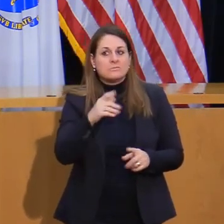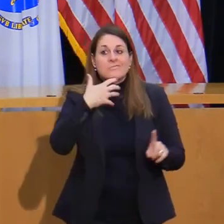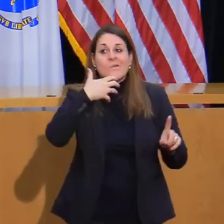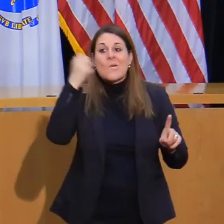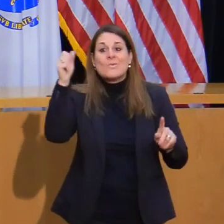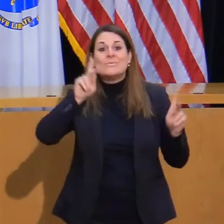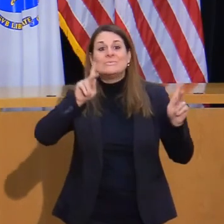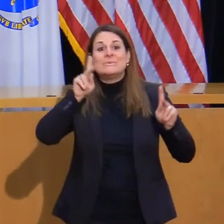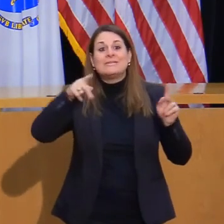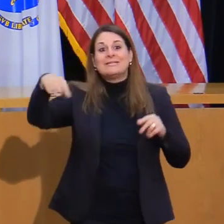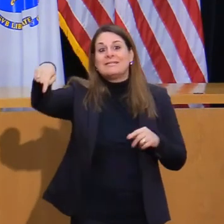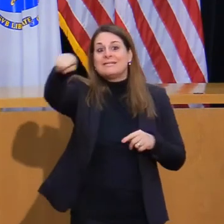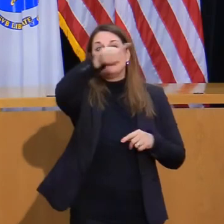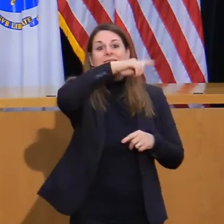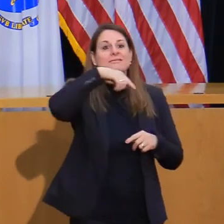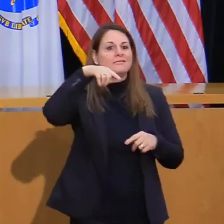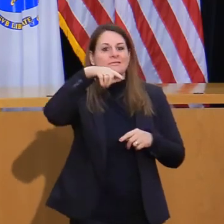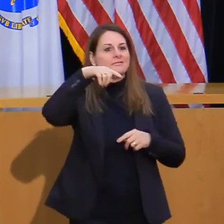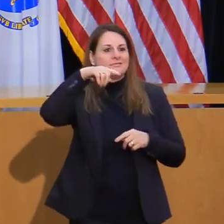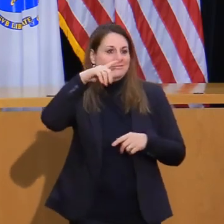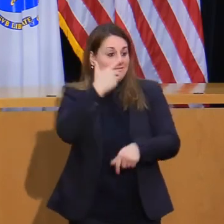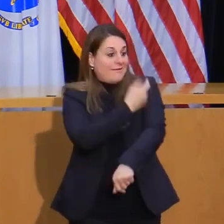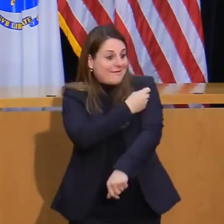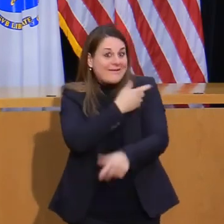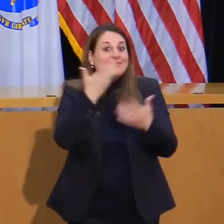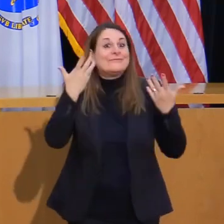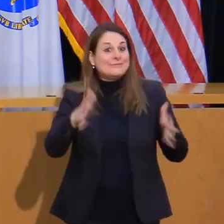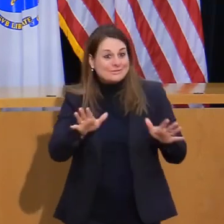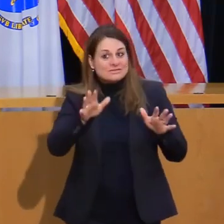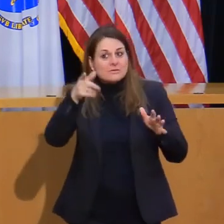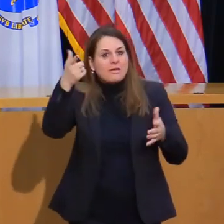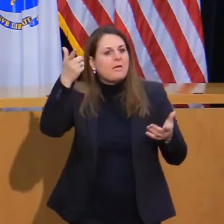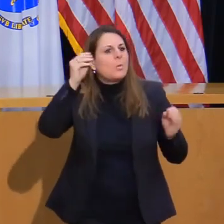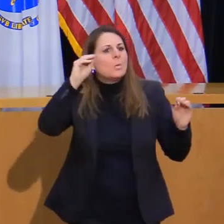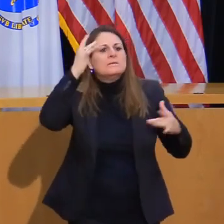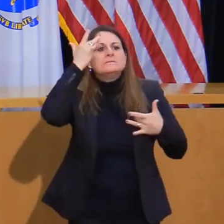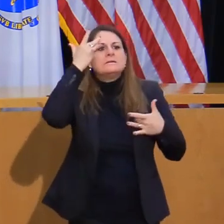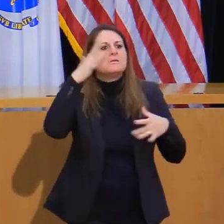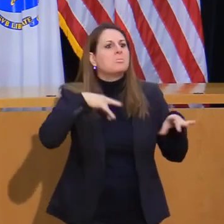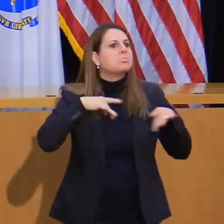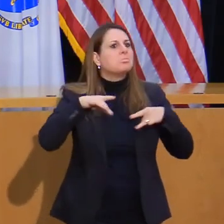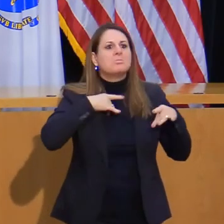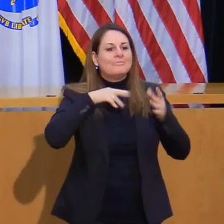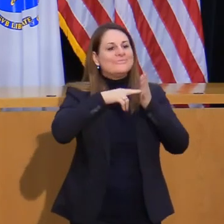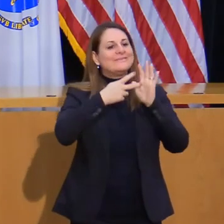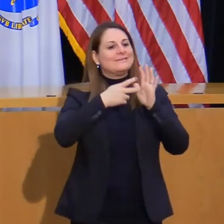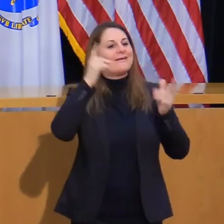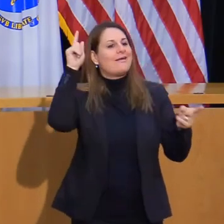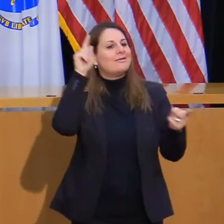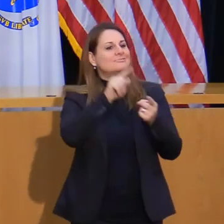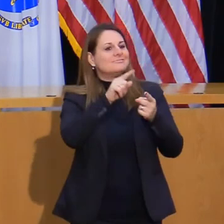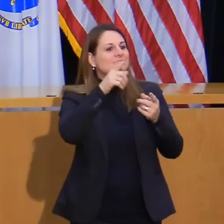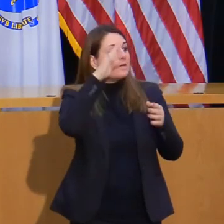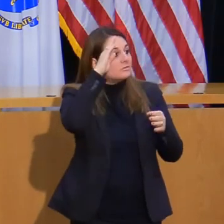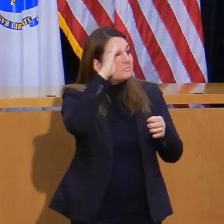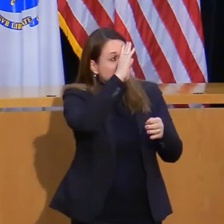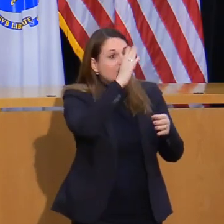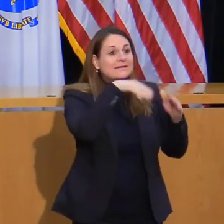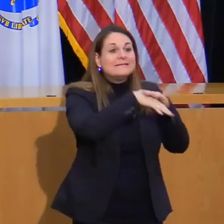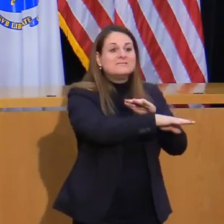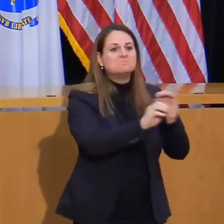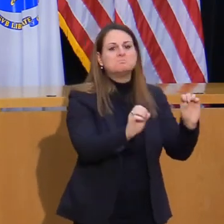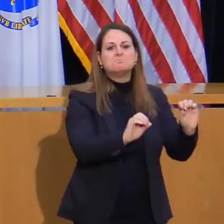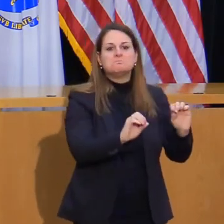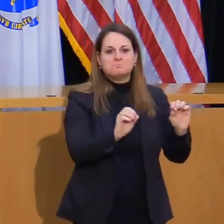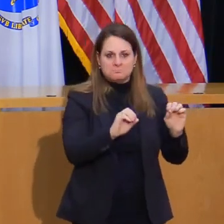vaccinating our most vulnerable residents, particularly people over the age of 75. We're now seeing more positive cases for a different